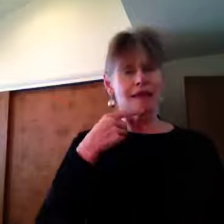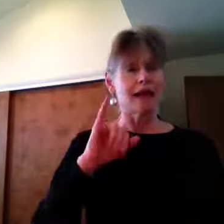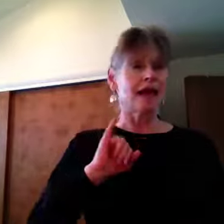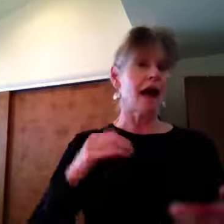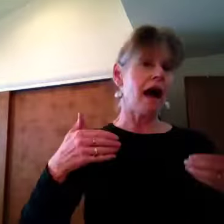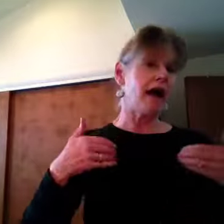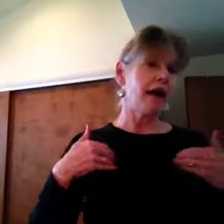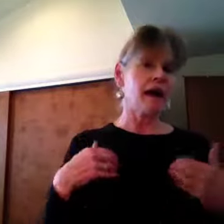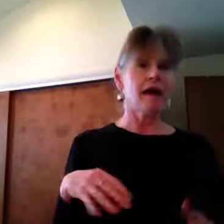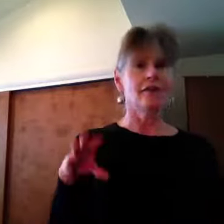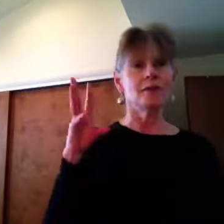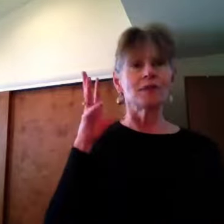say I have